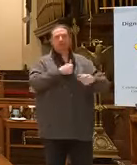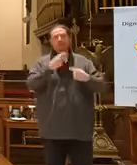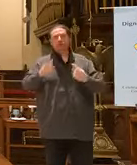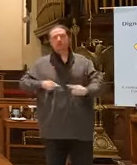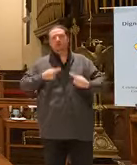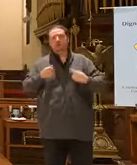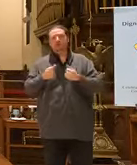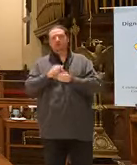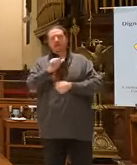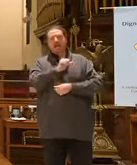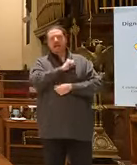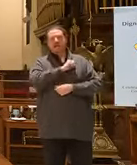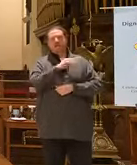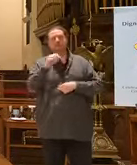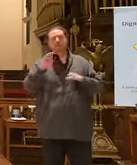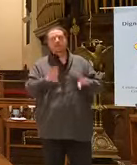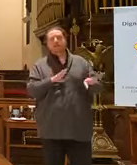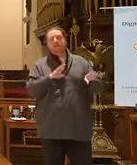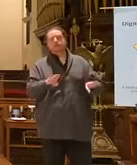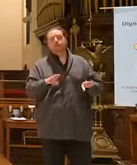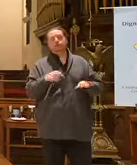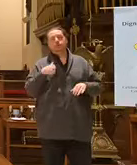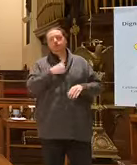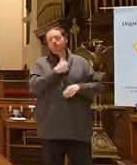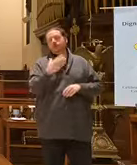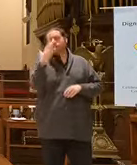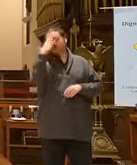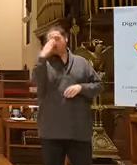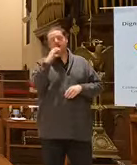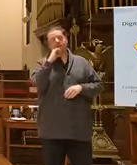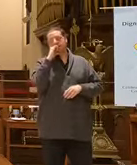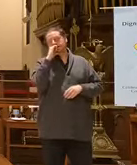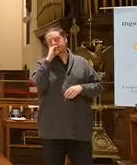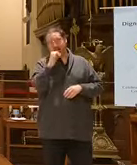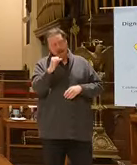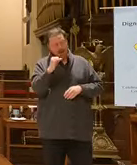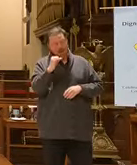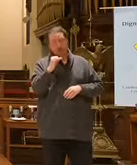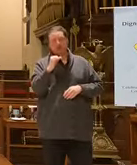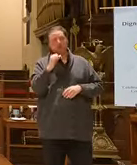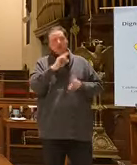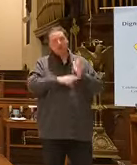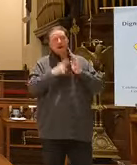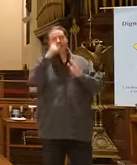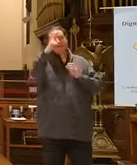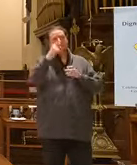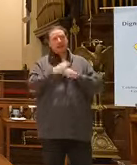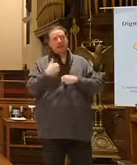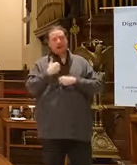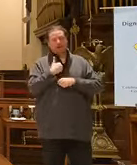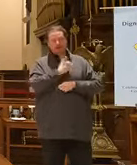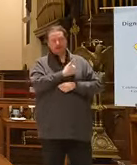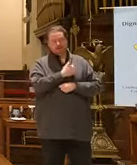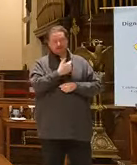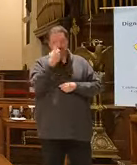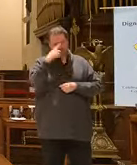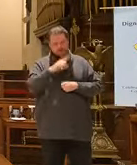struggle with attitudes and behaviors we know are not who God made us to be.